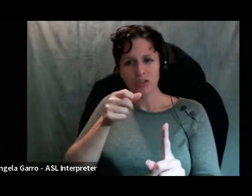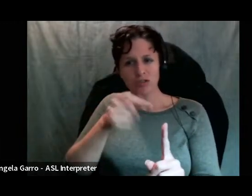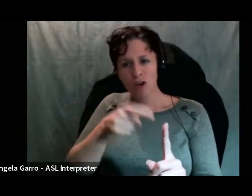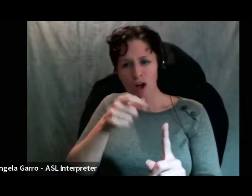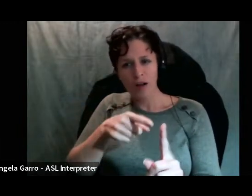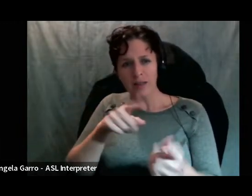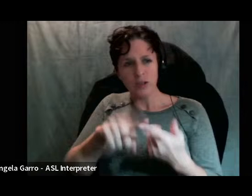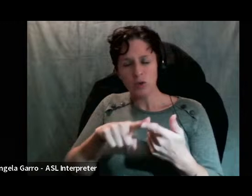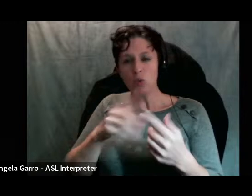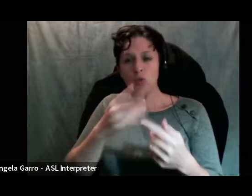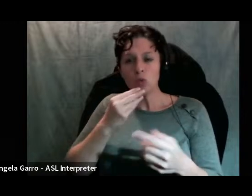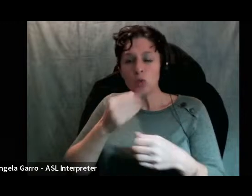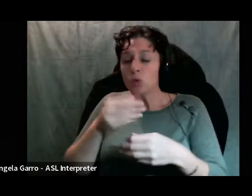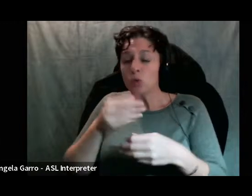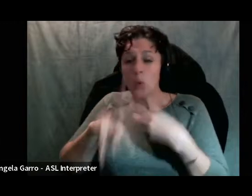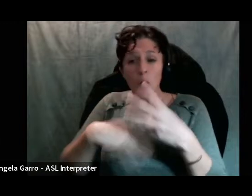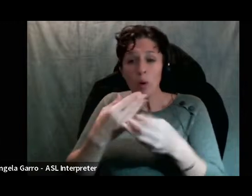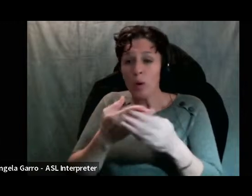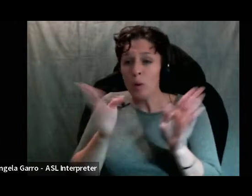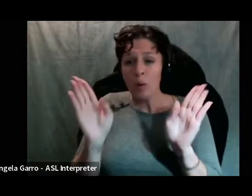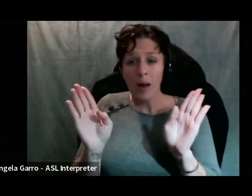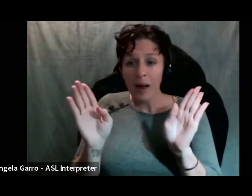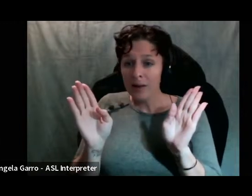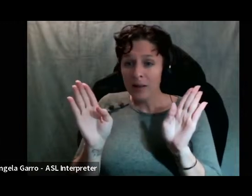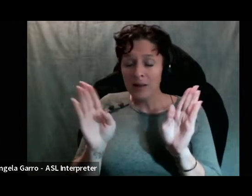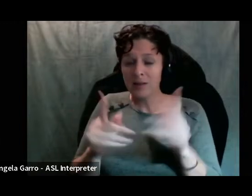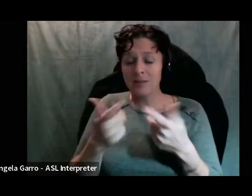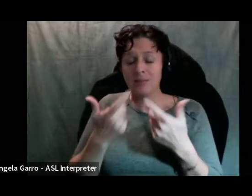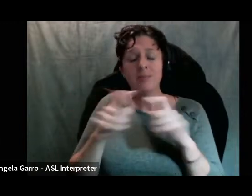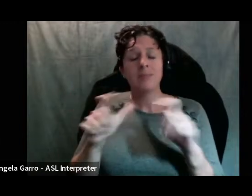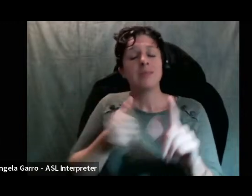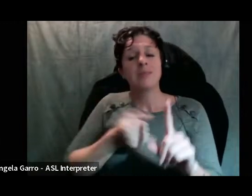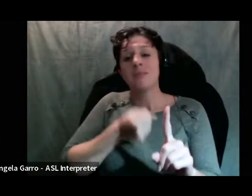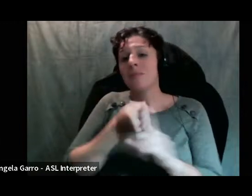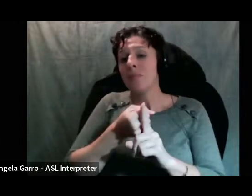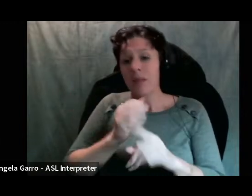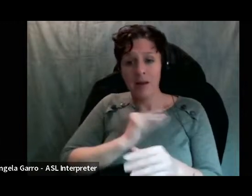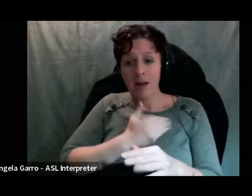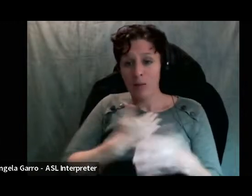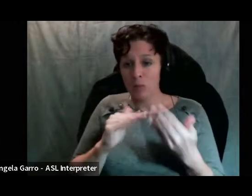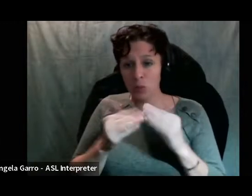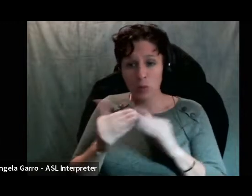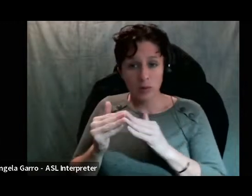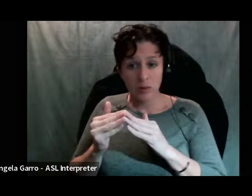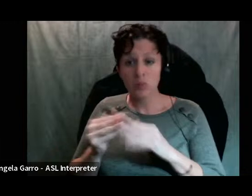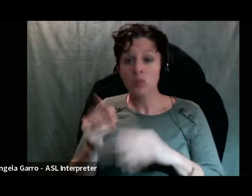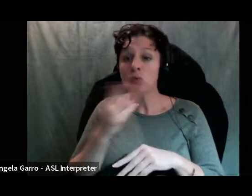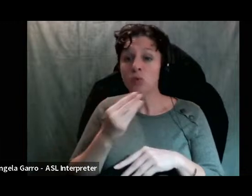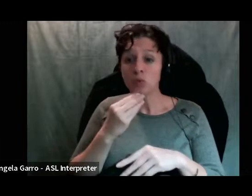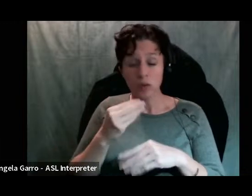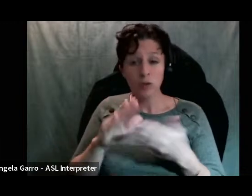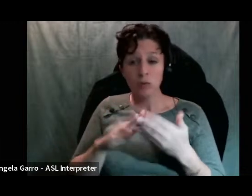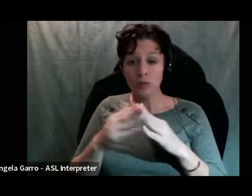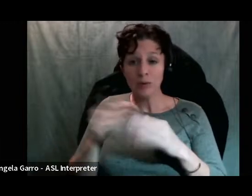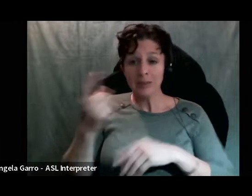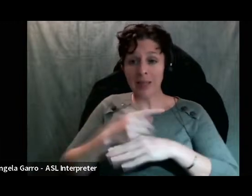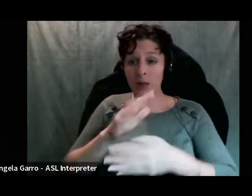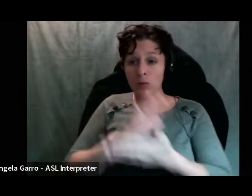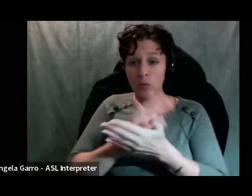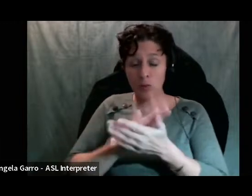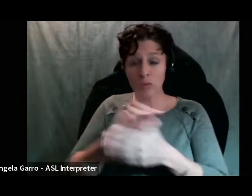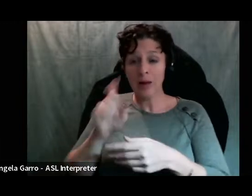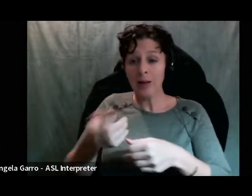worldwide and has profoundly impacted our community. The Jewish Community Day School had to cover